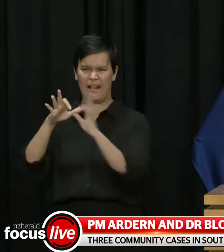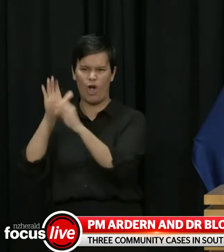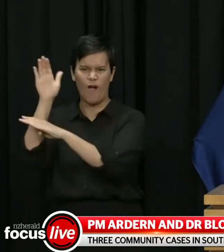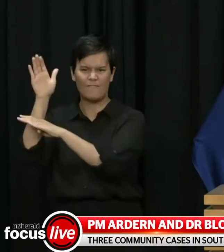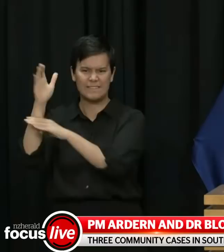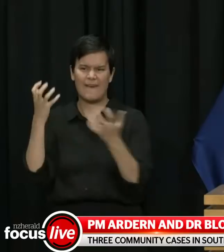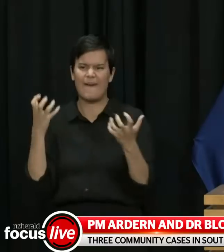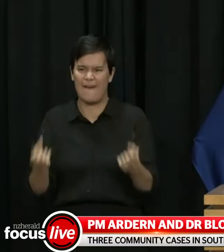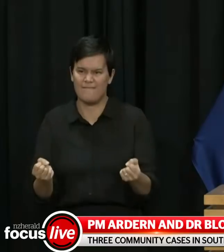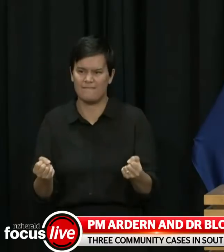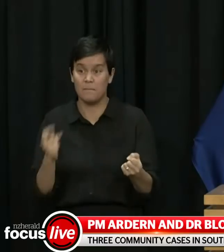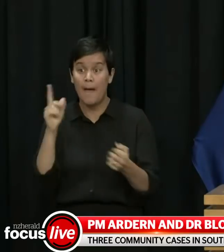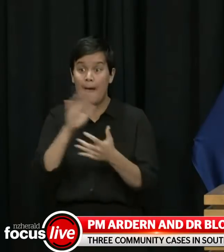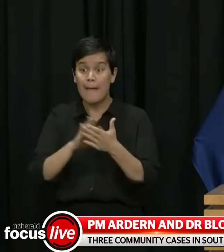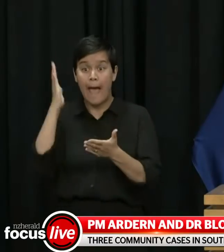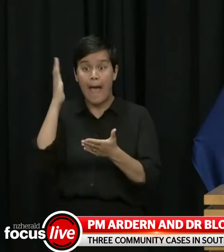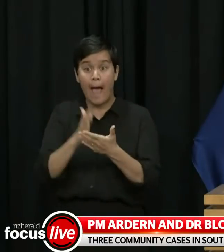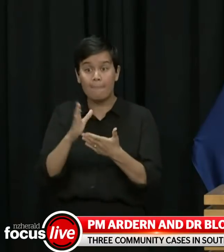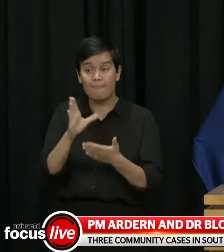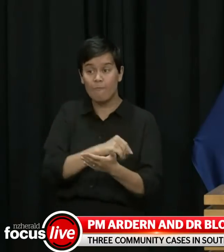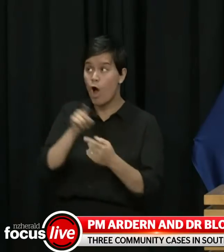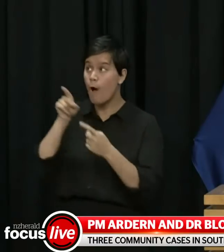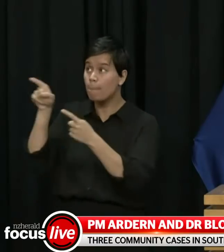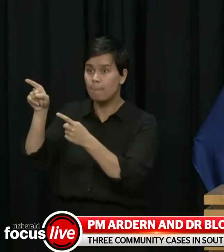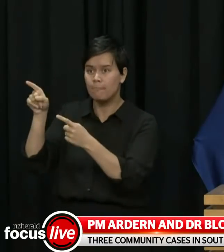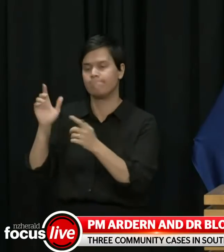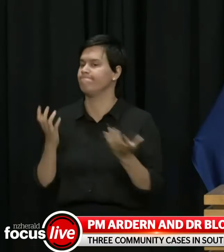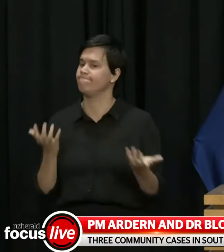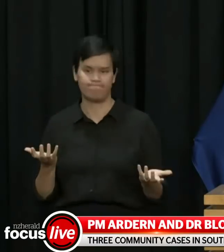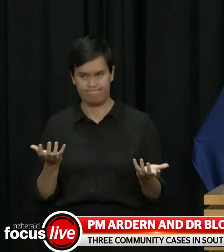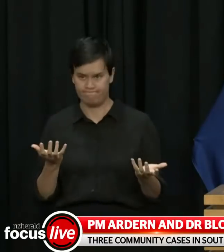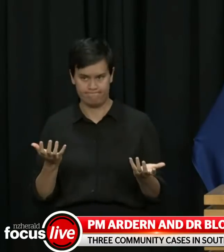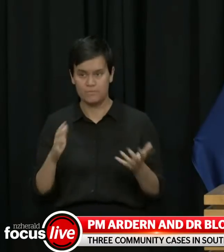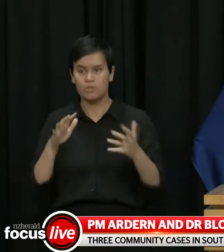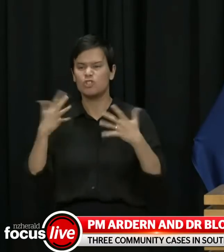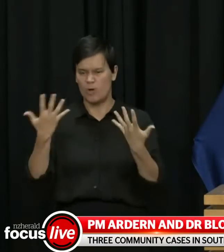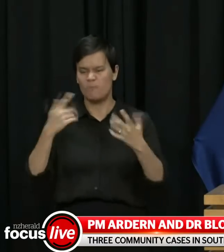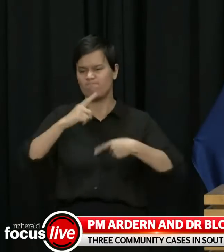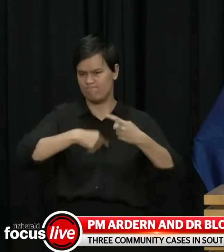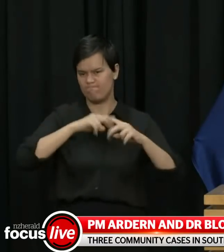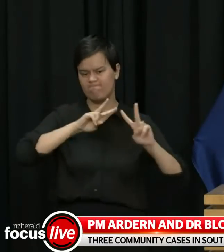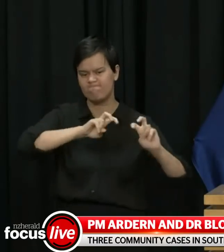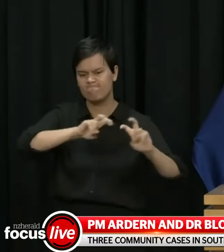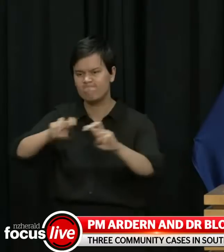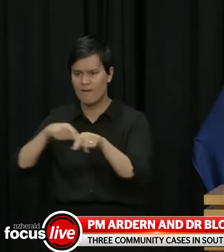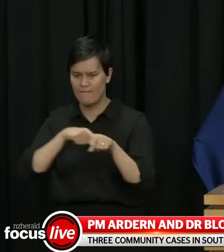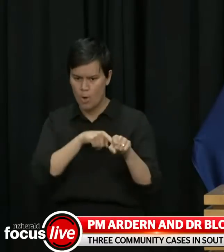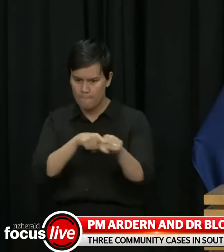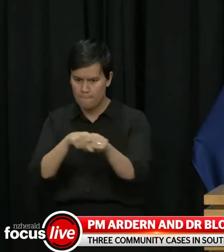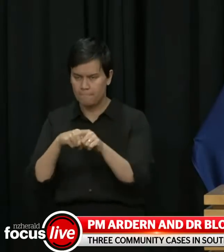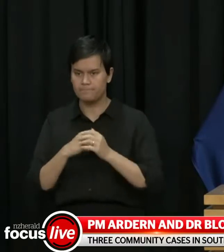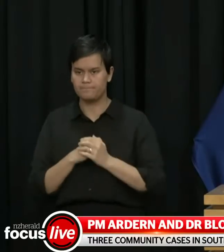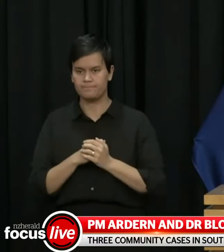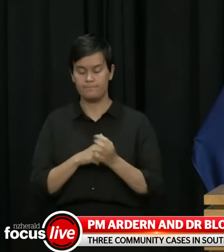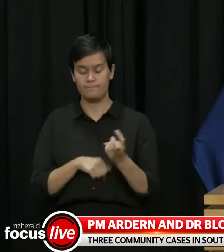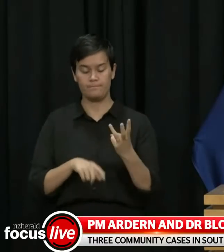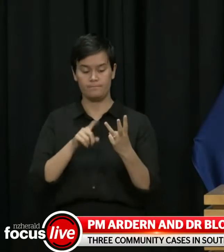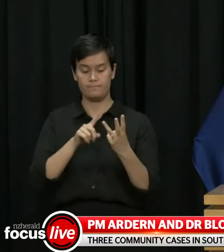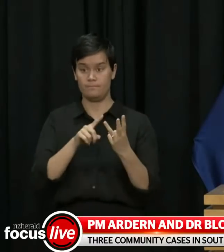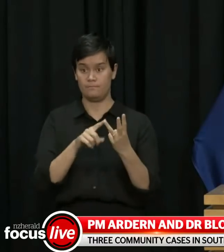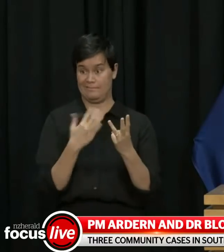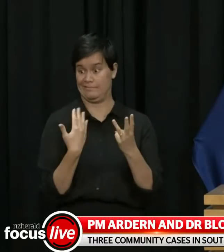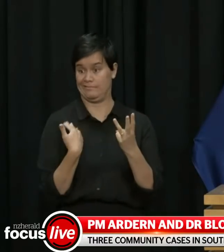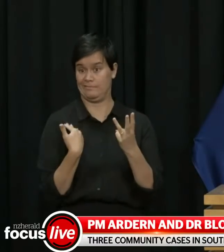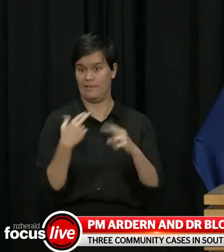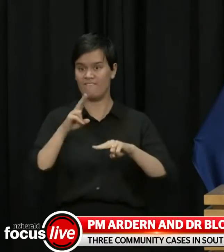in or out any particular source of transmission through that workplace. The father is the most recent one to test positive.